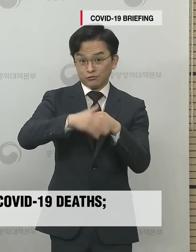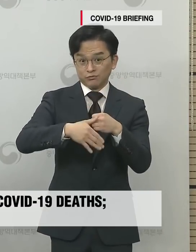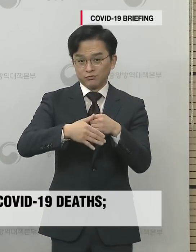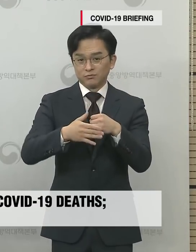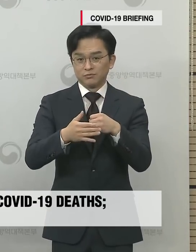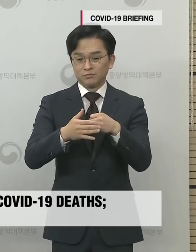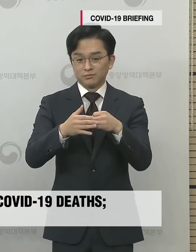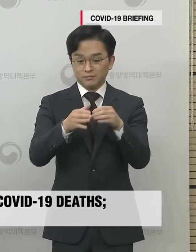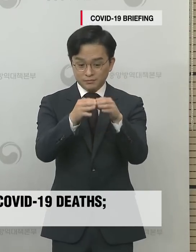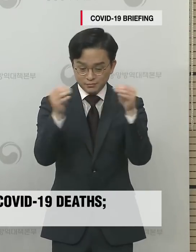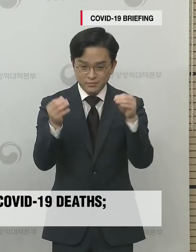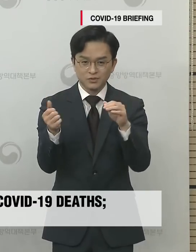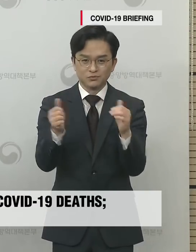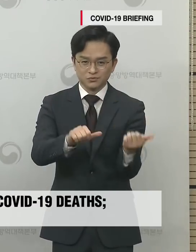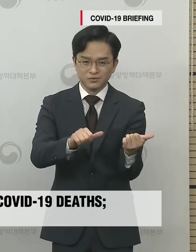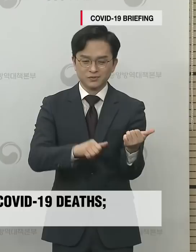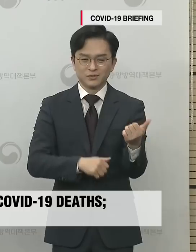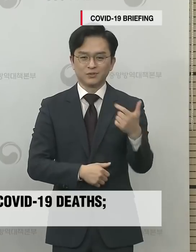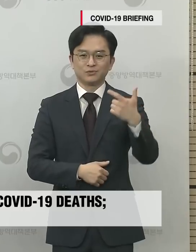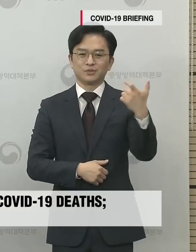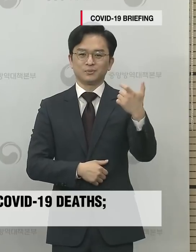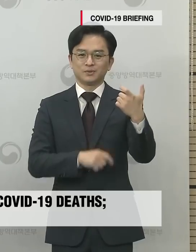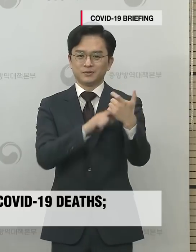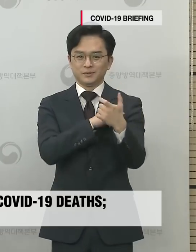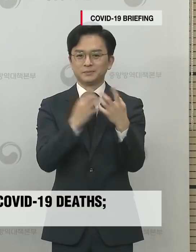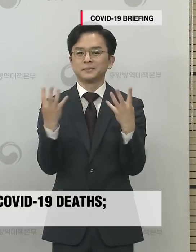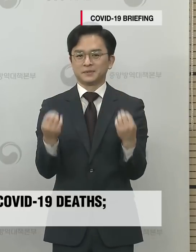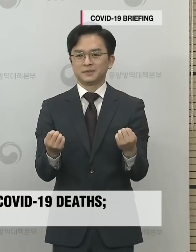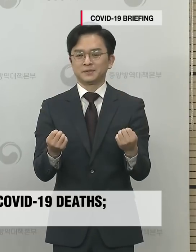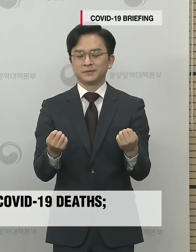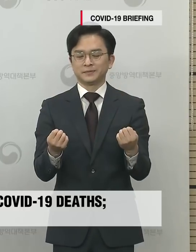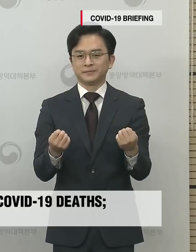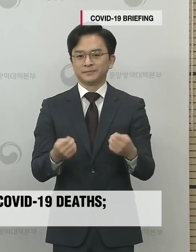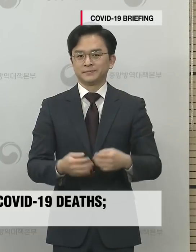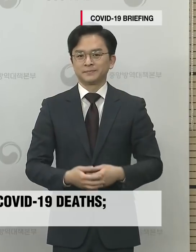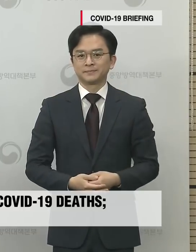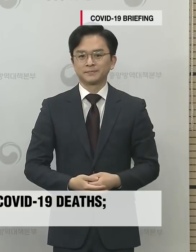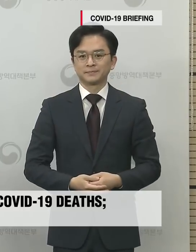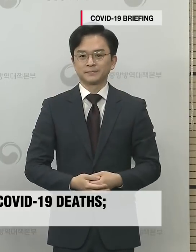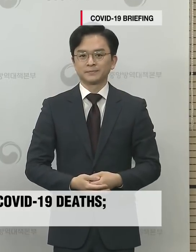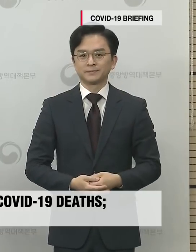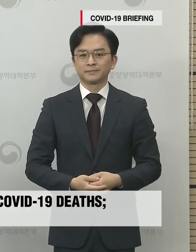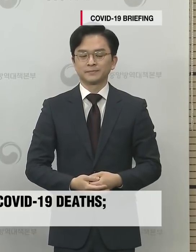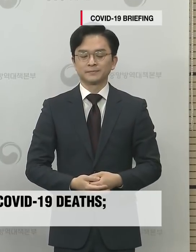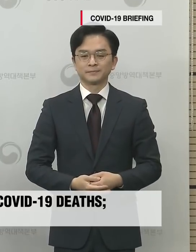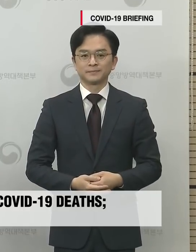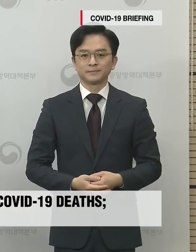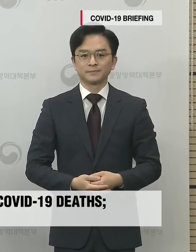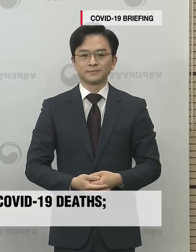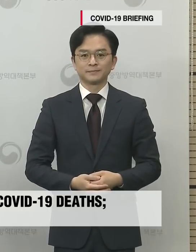we saw 60 more cases in Daegu, which was the largest portion yesterday.